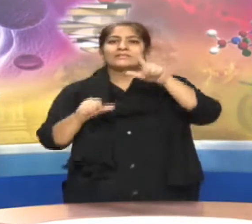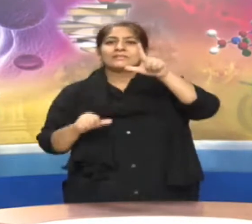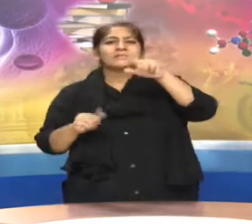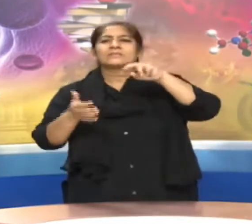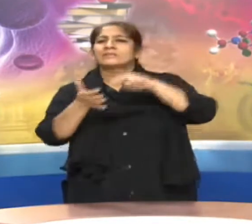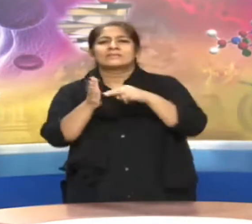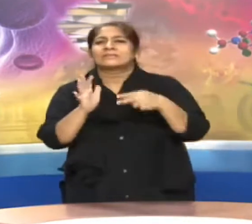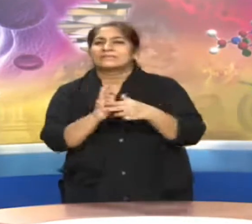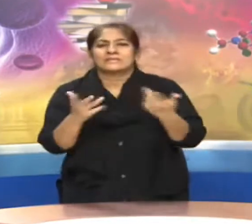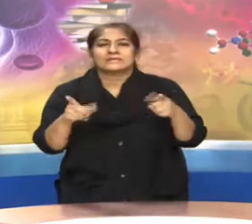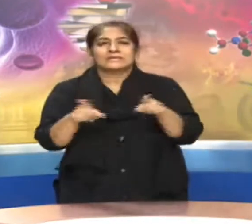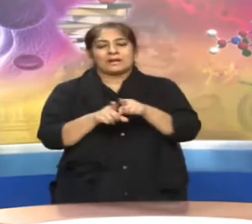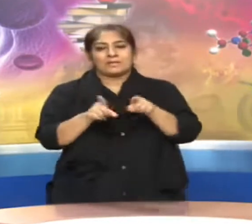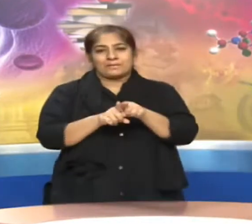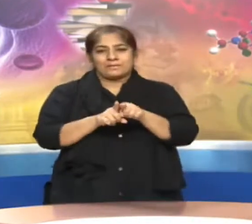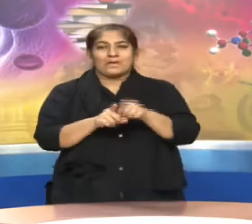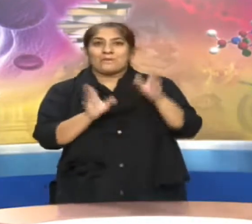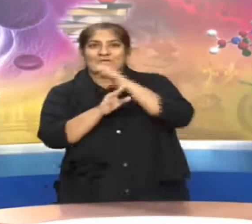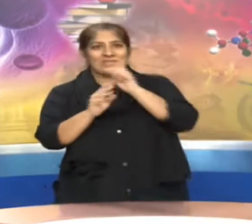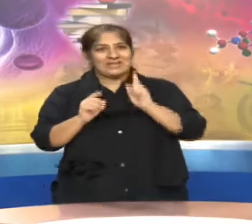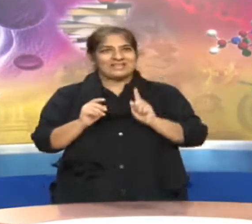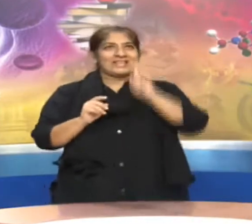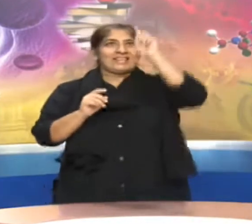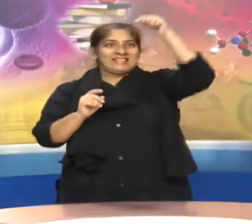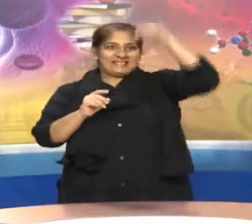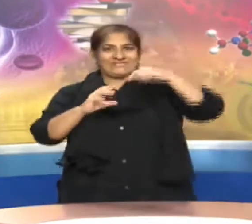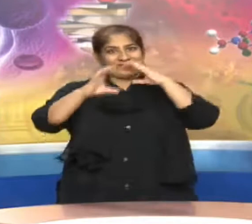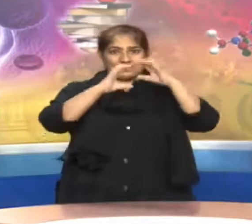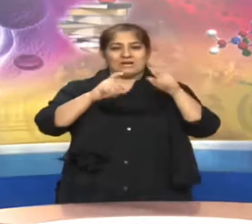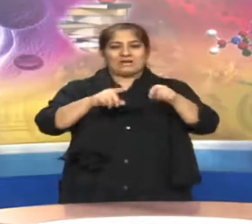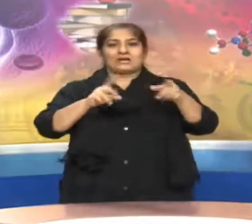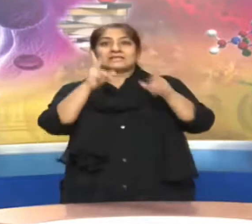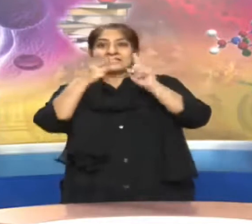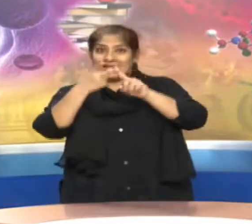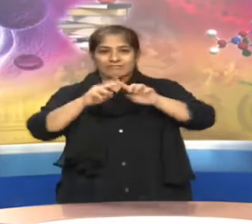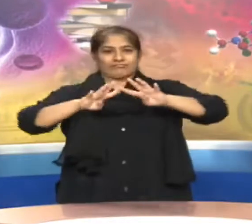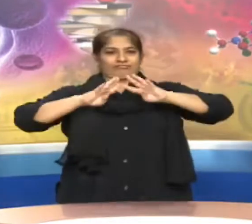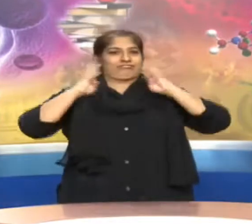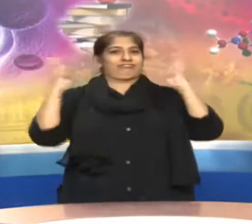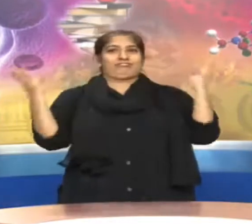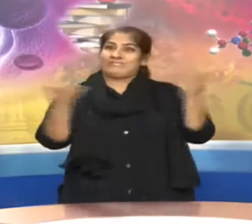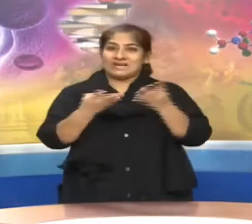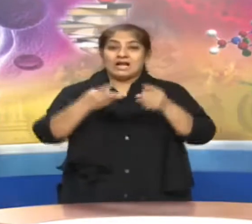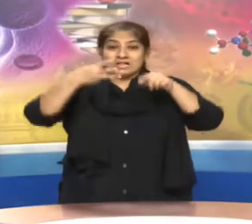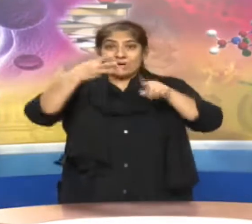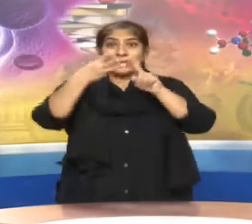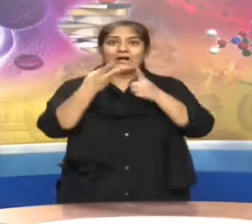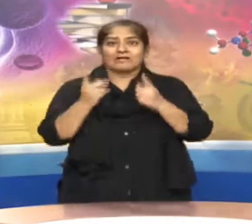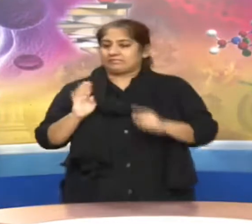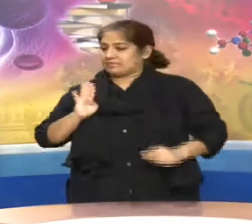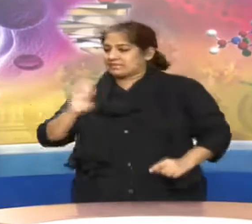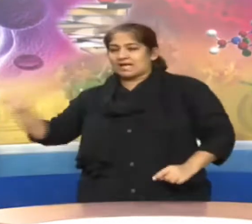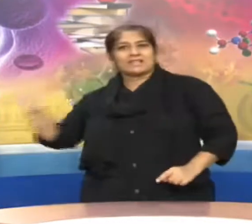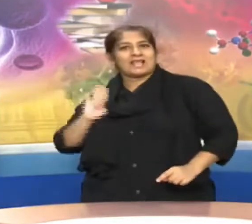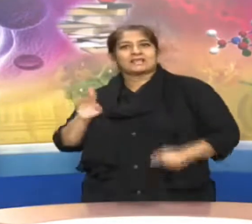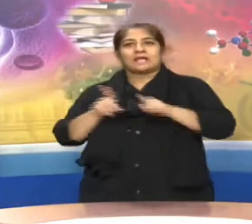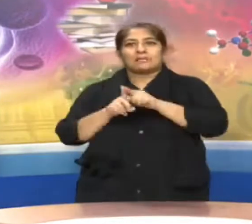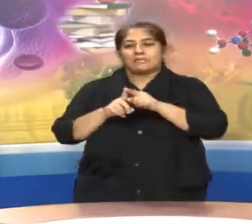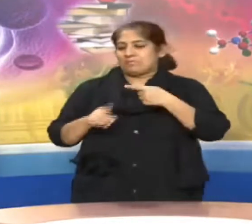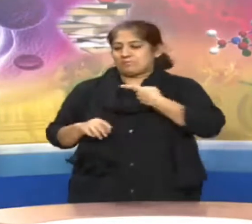horizontal communication. It is the communication which is among the